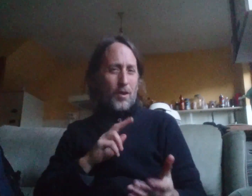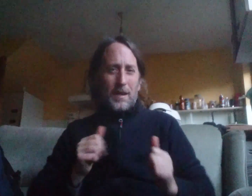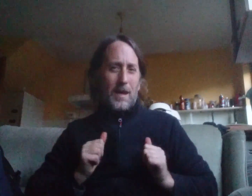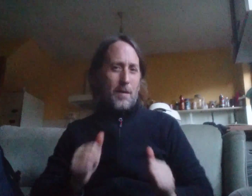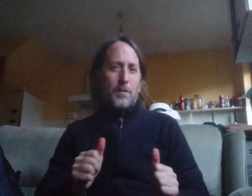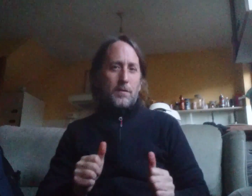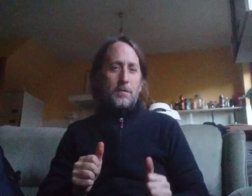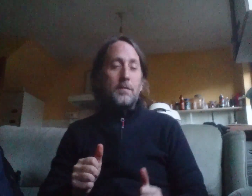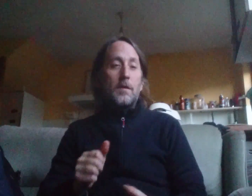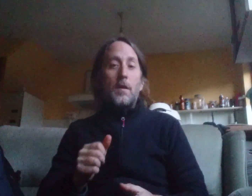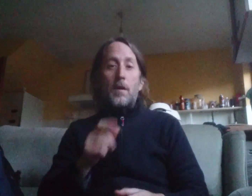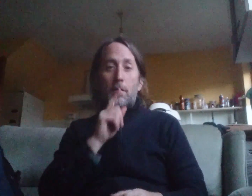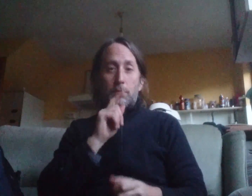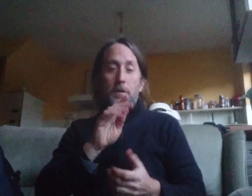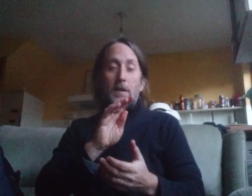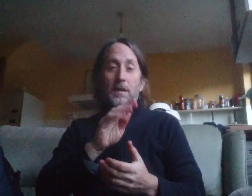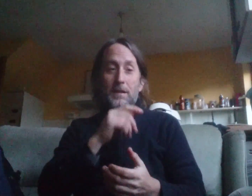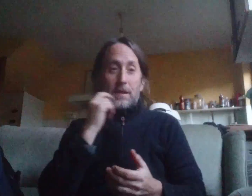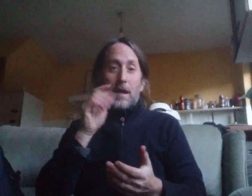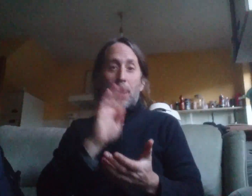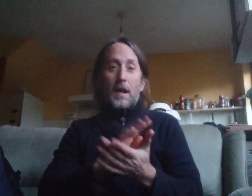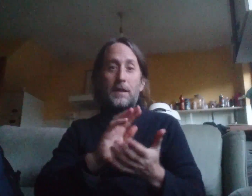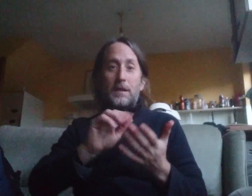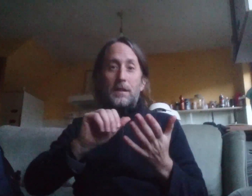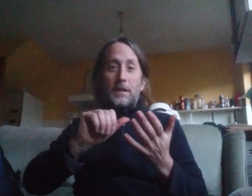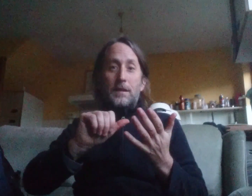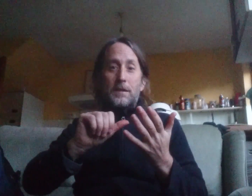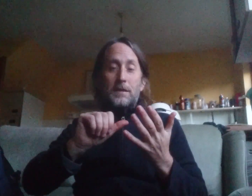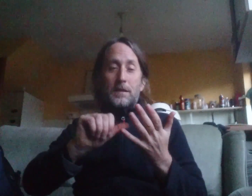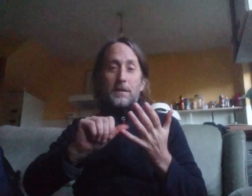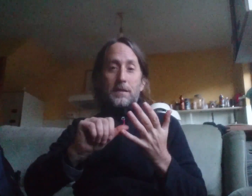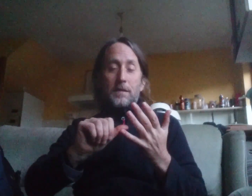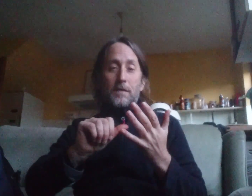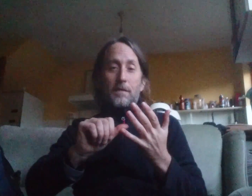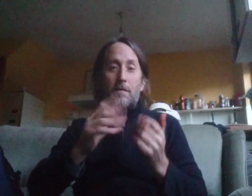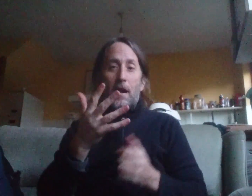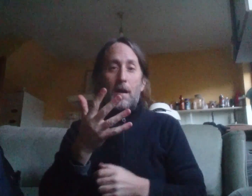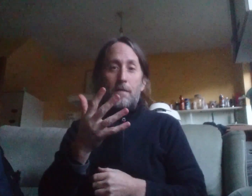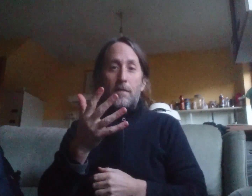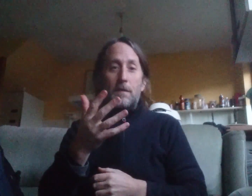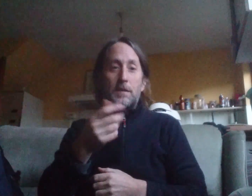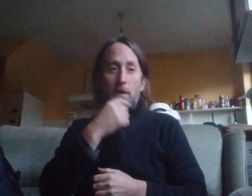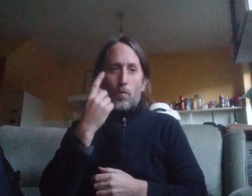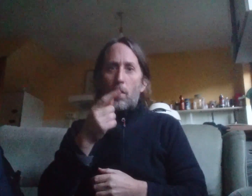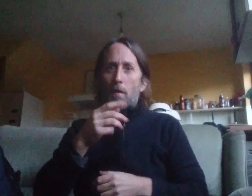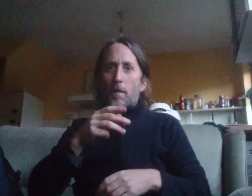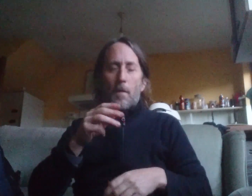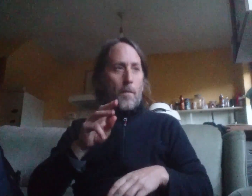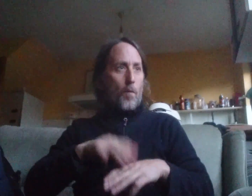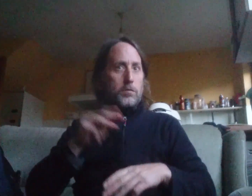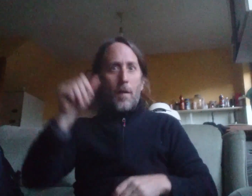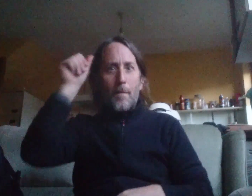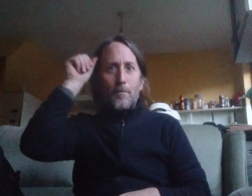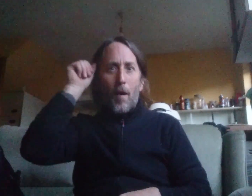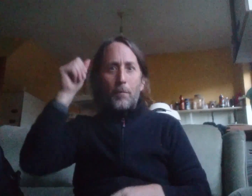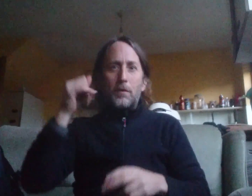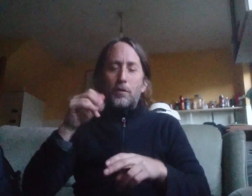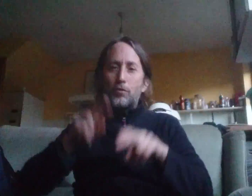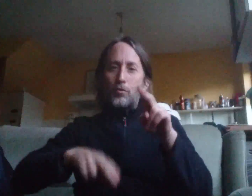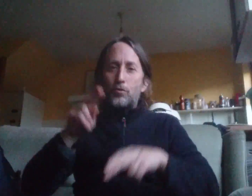in '65 as one of the hottest items on the small appliance market, Plastic Forge proclaimed, "They